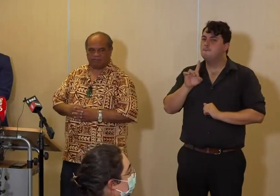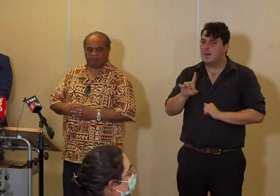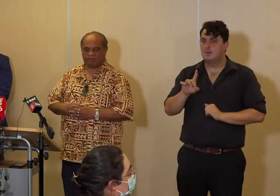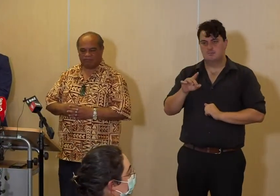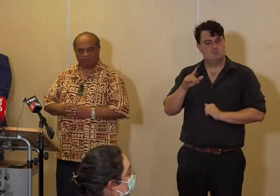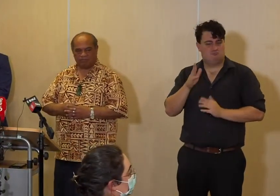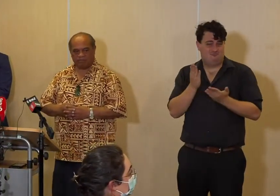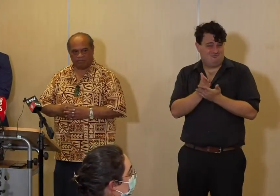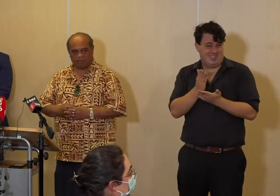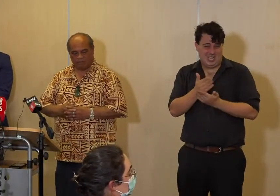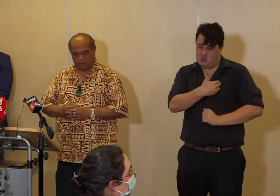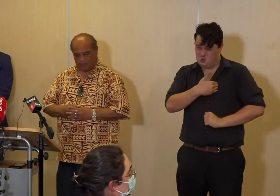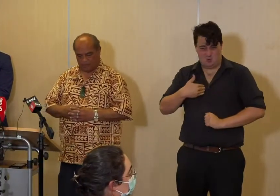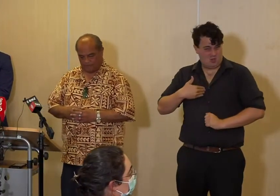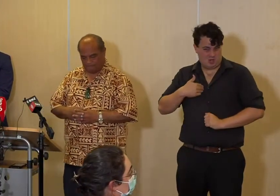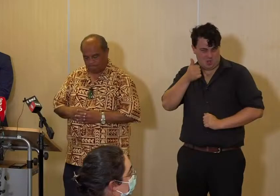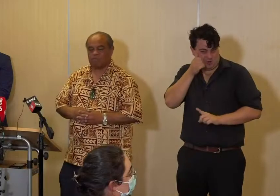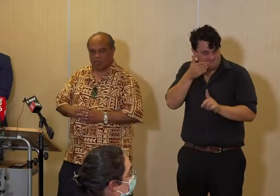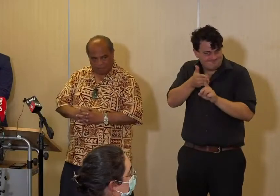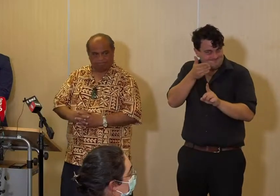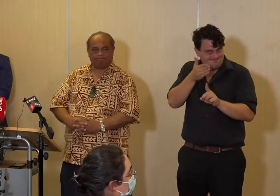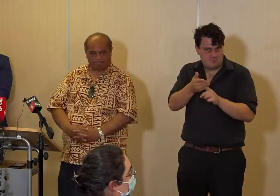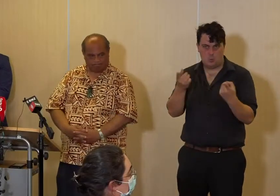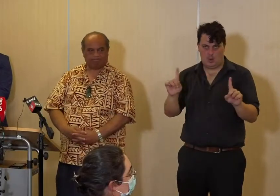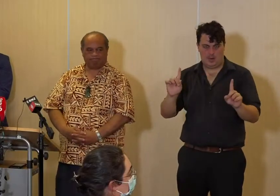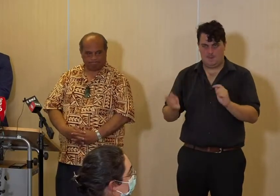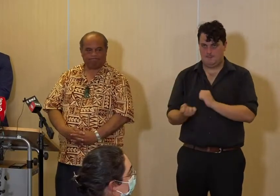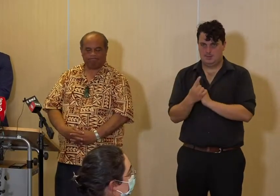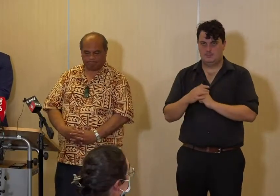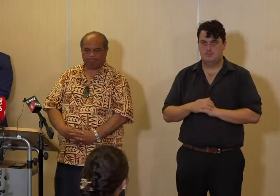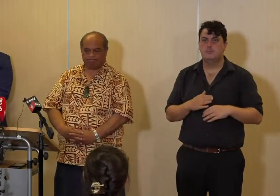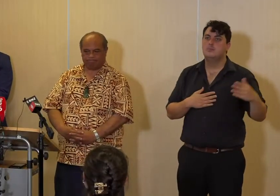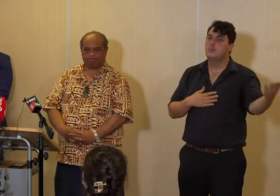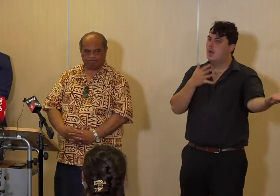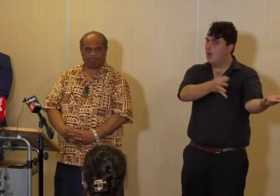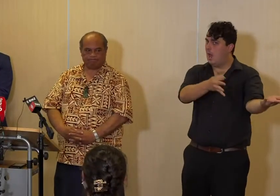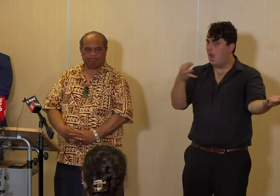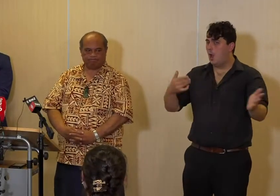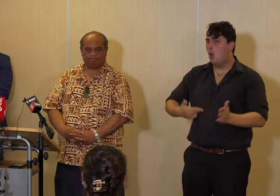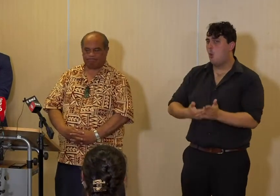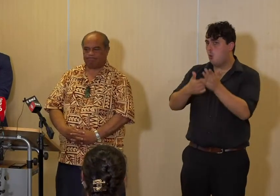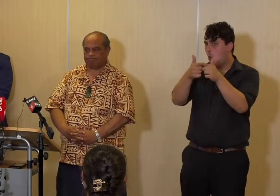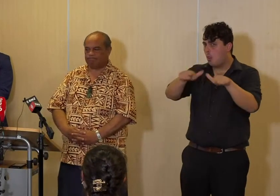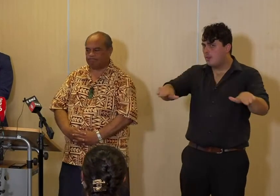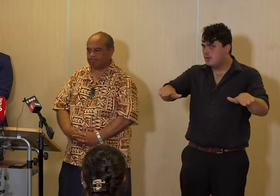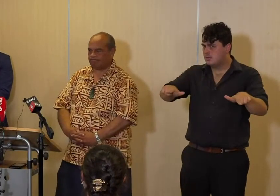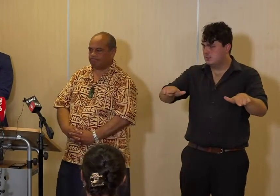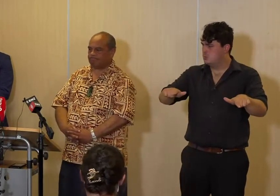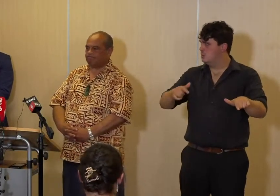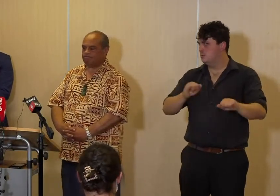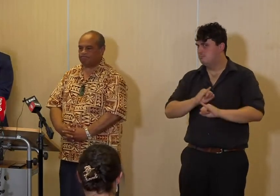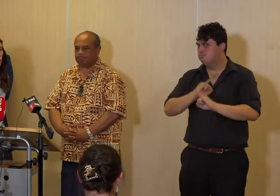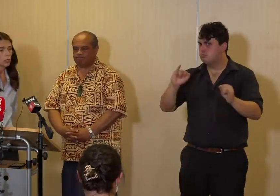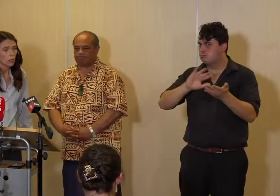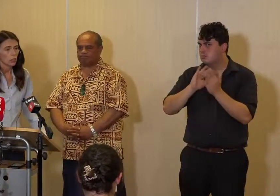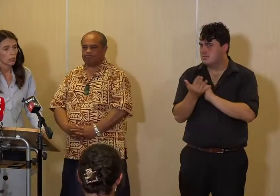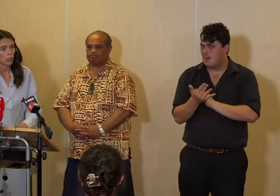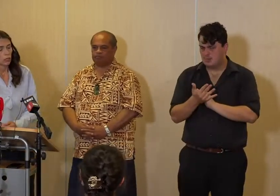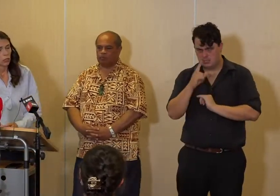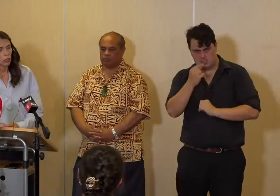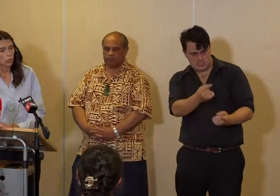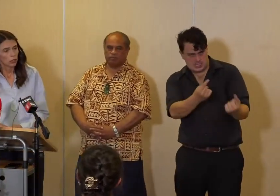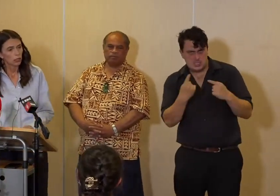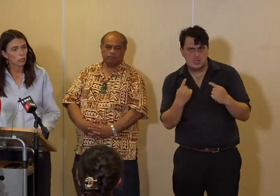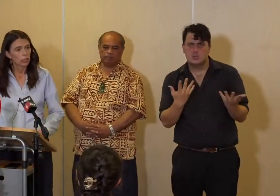other places, here in Northland, there's been some pretty bad damage. What would you say to them? Yeah. There's